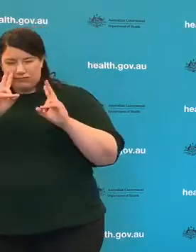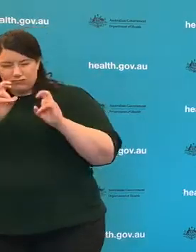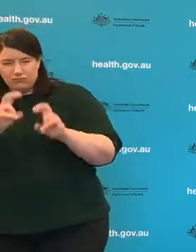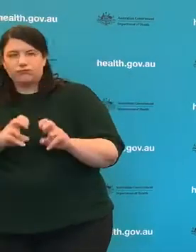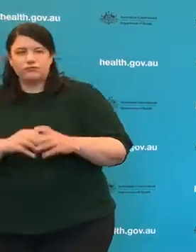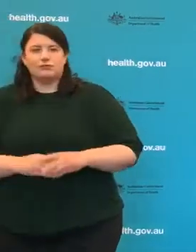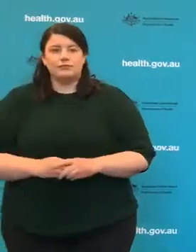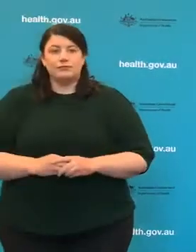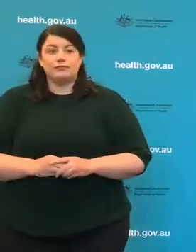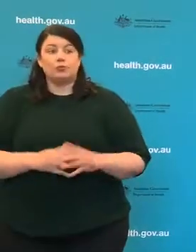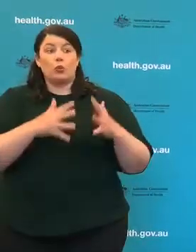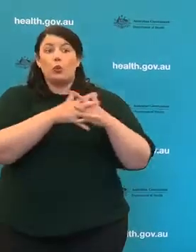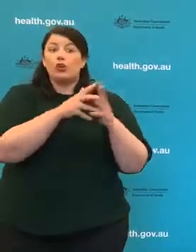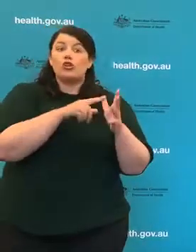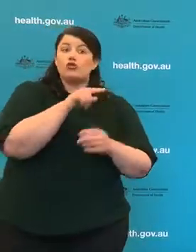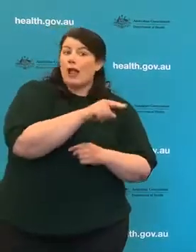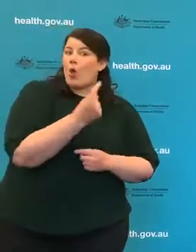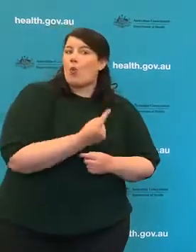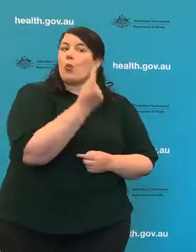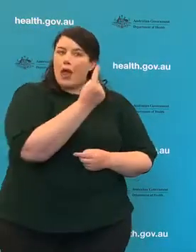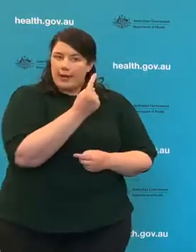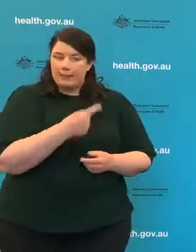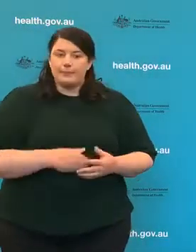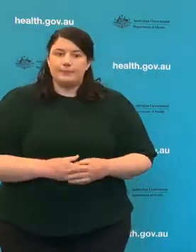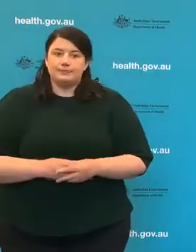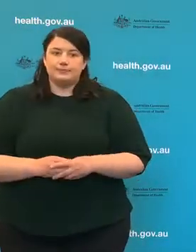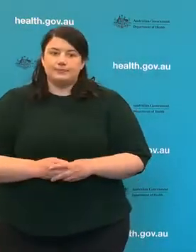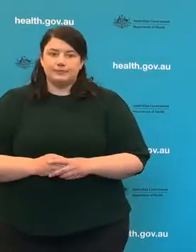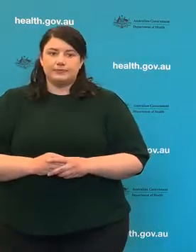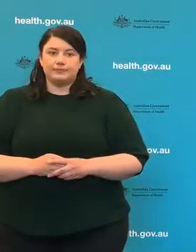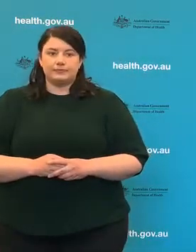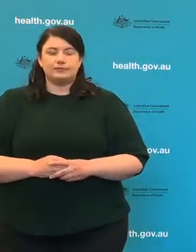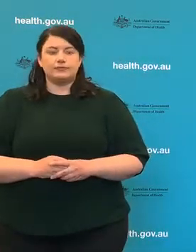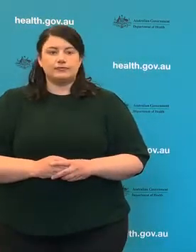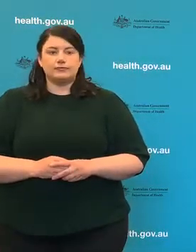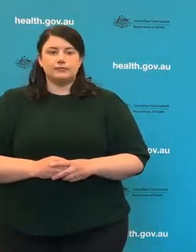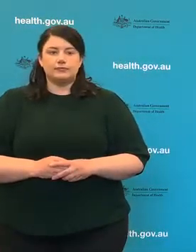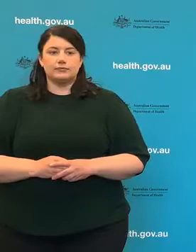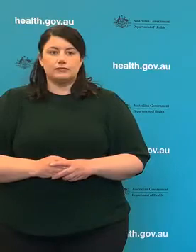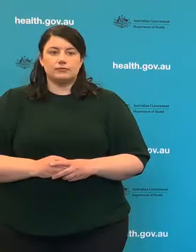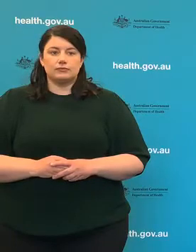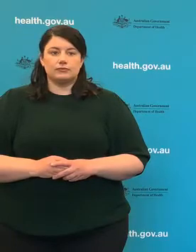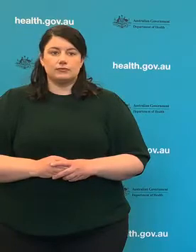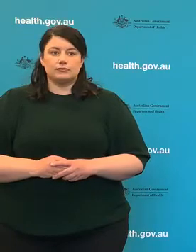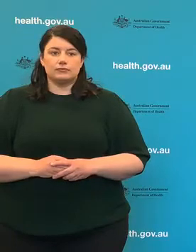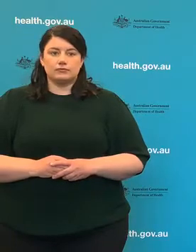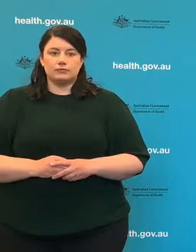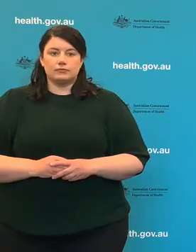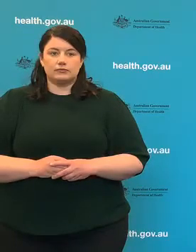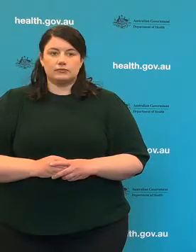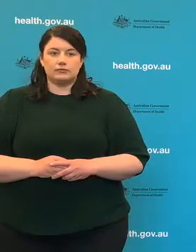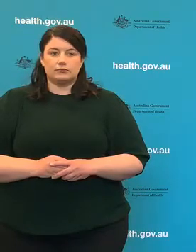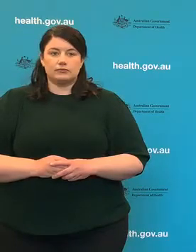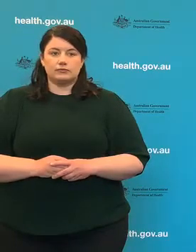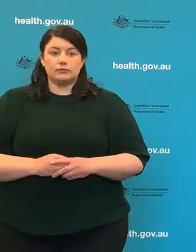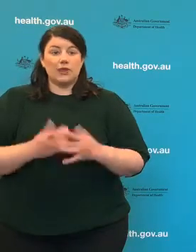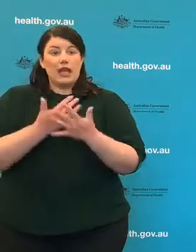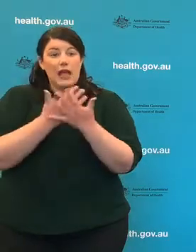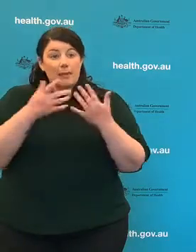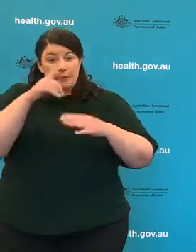Western Australia, there was 1 new case recorded. The total number of